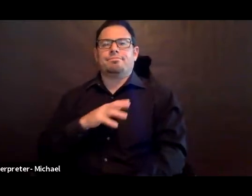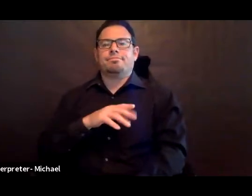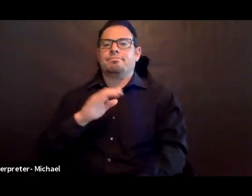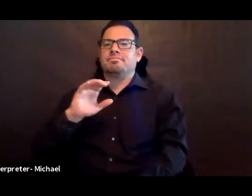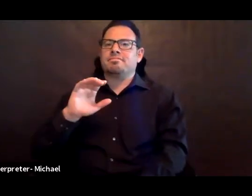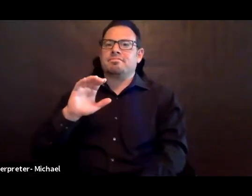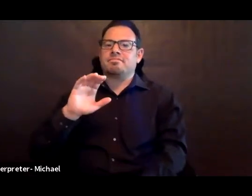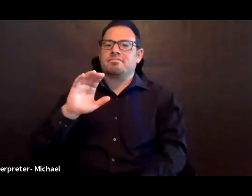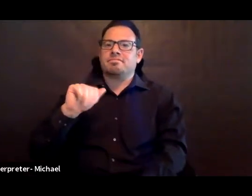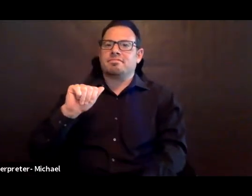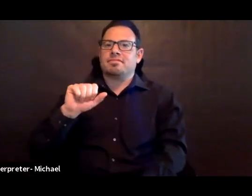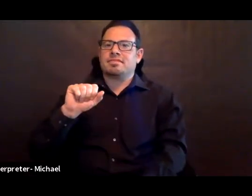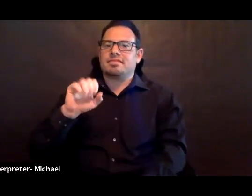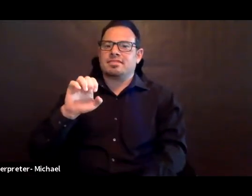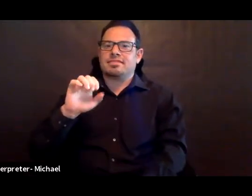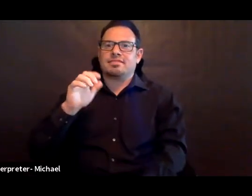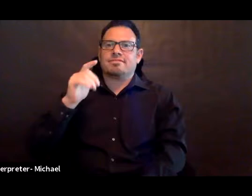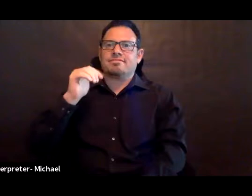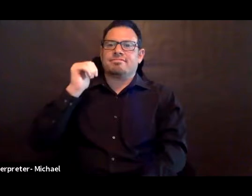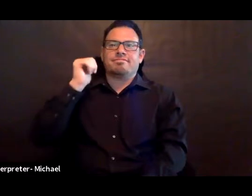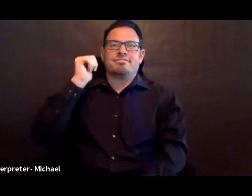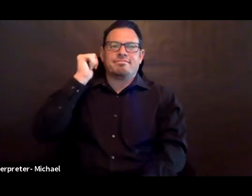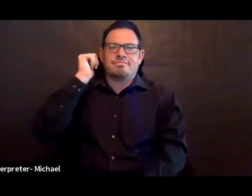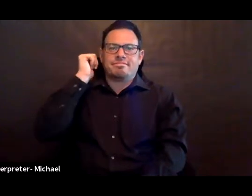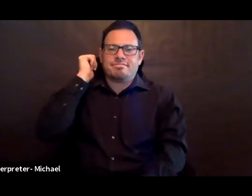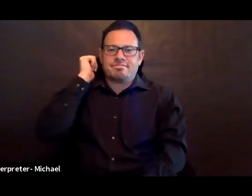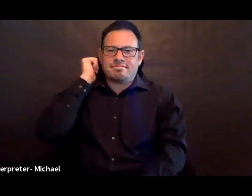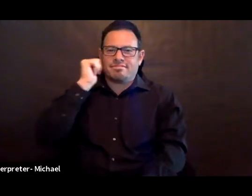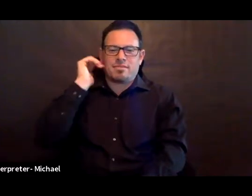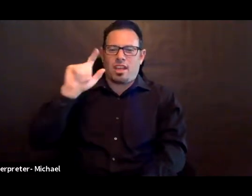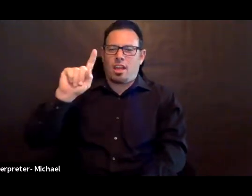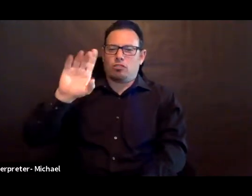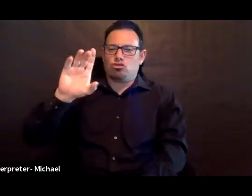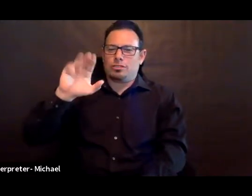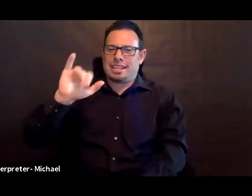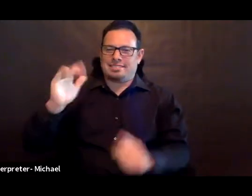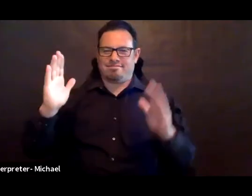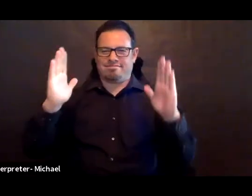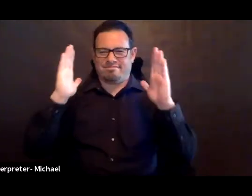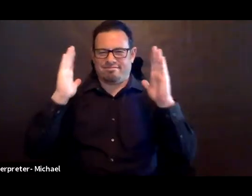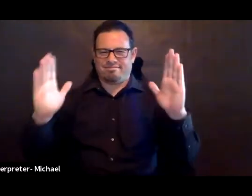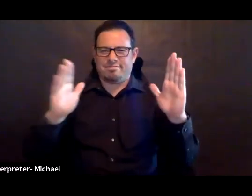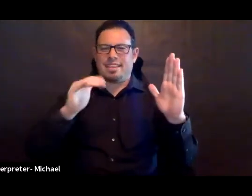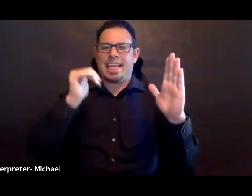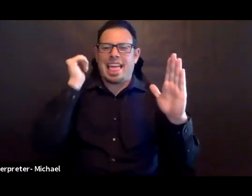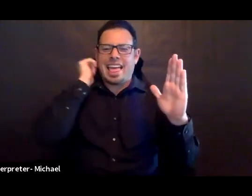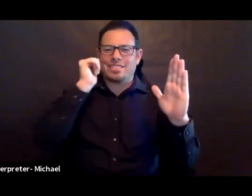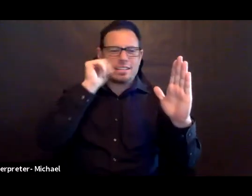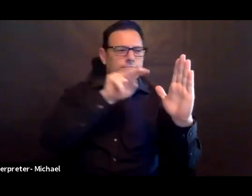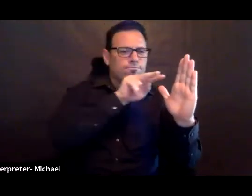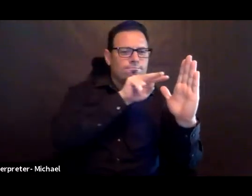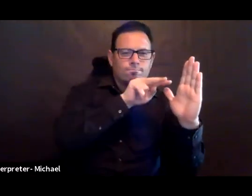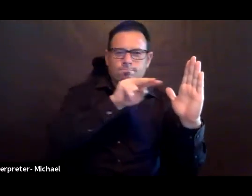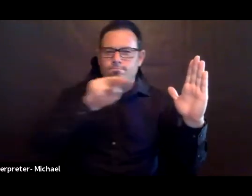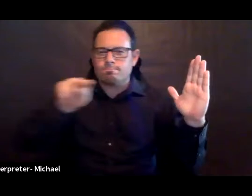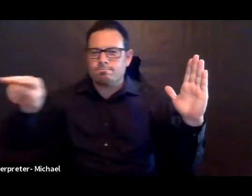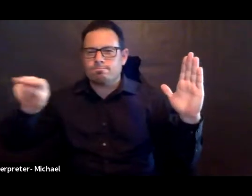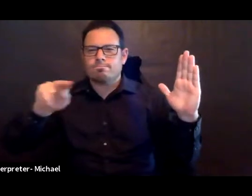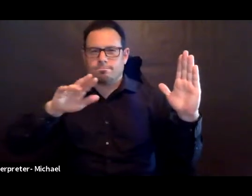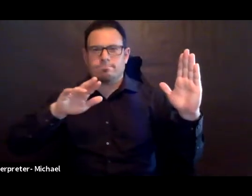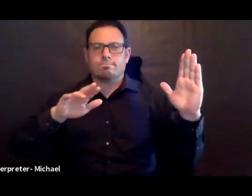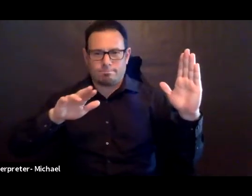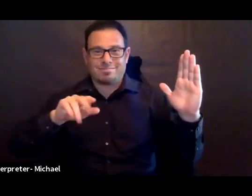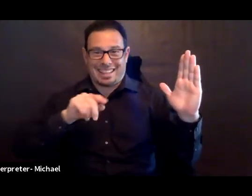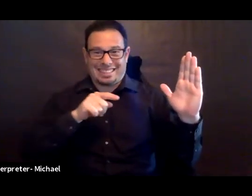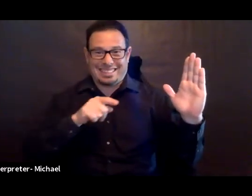month ago. And in just the last few weeks, we've headed back up again, seeing daily case totals above 100 and above